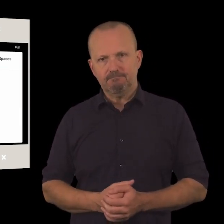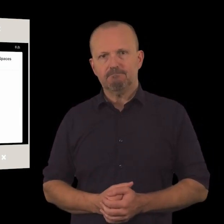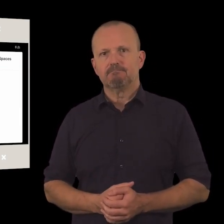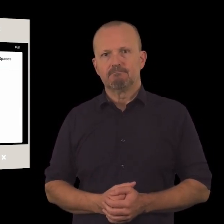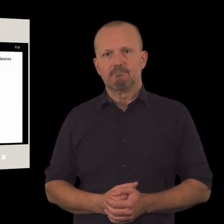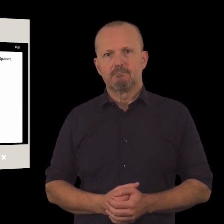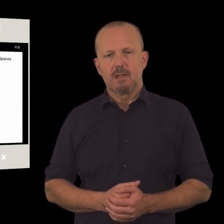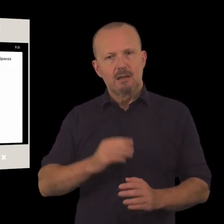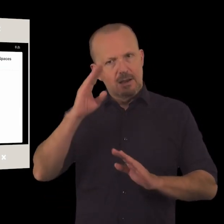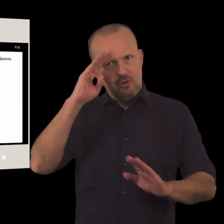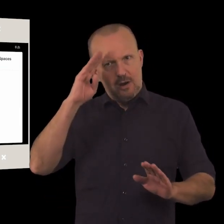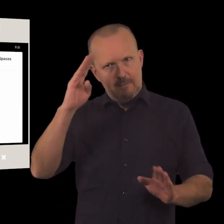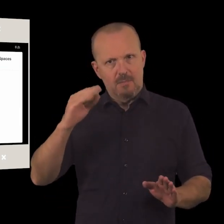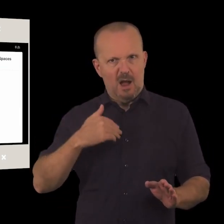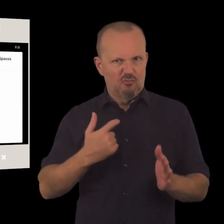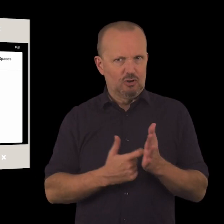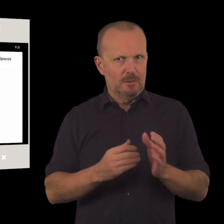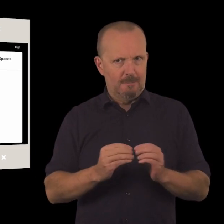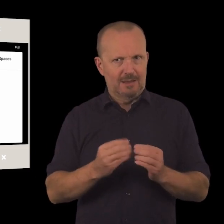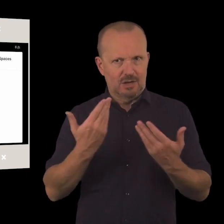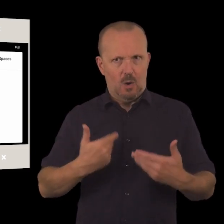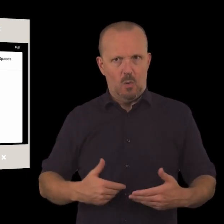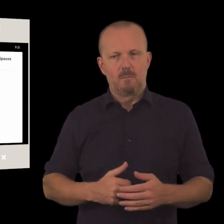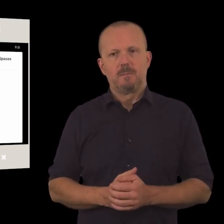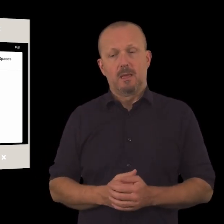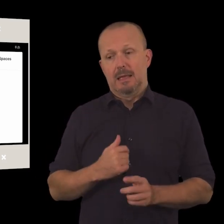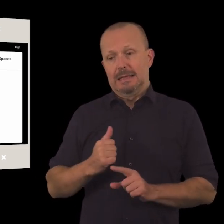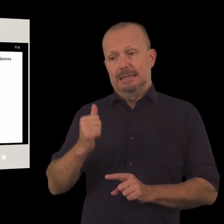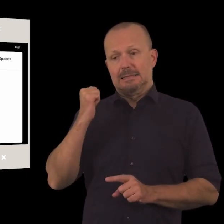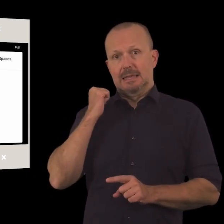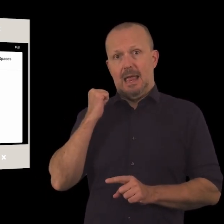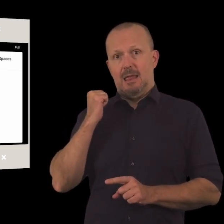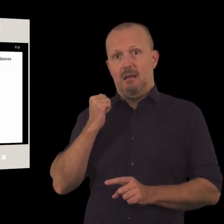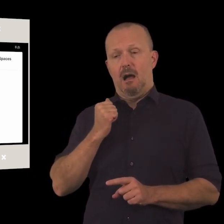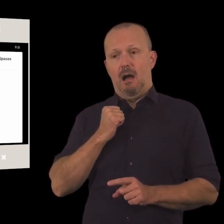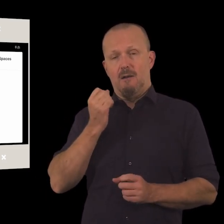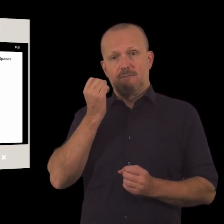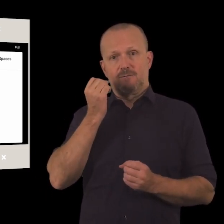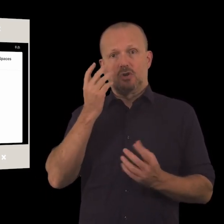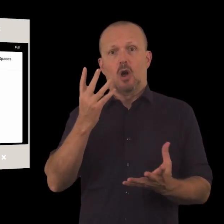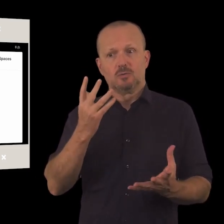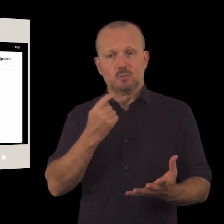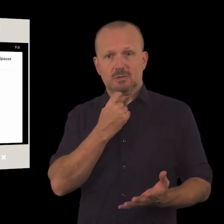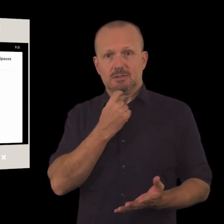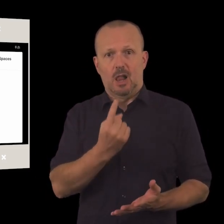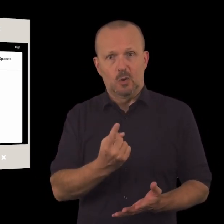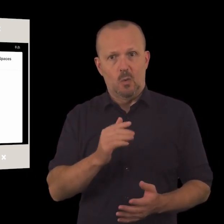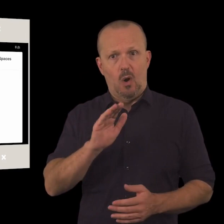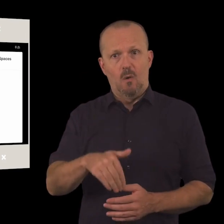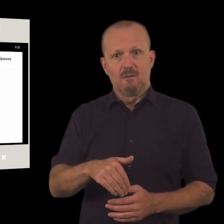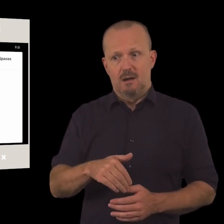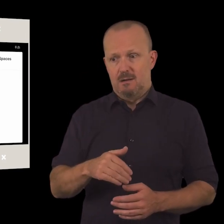Tēnā koe, Richard Benge ho. Yesterday I failed to describe or tell you about